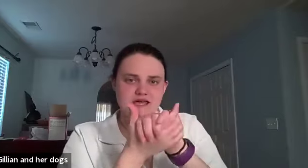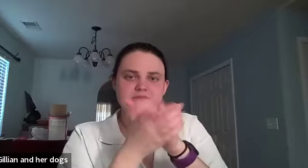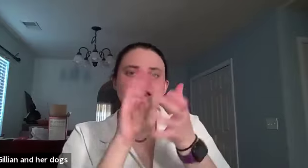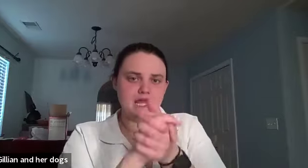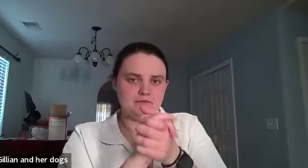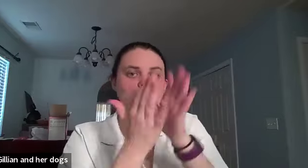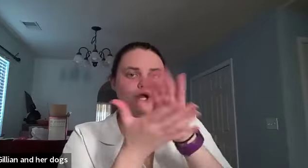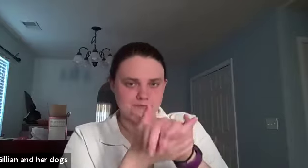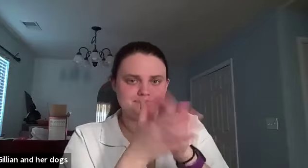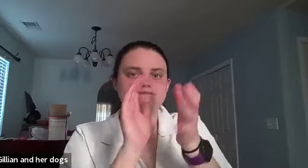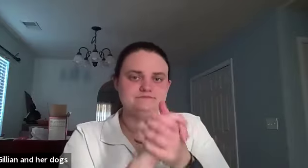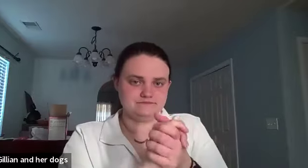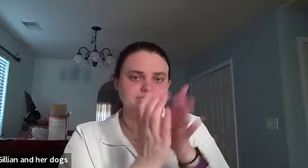okay? Hamburger.